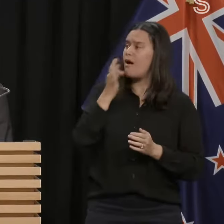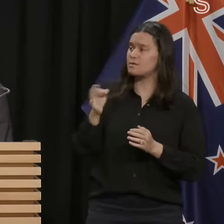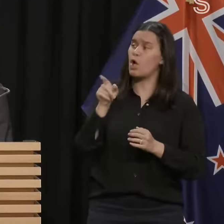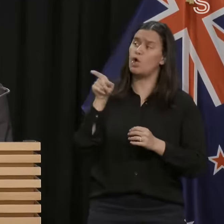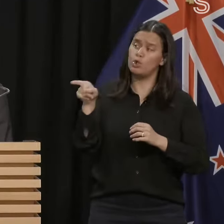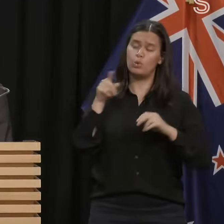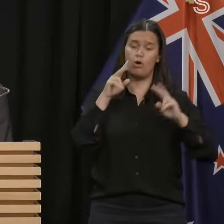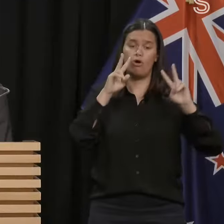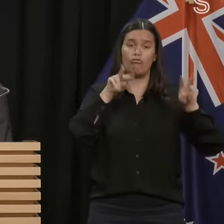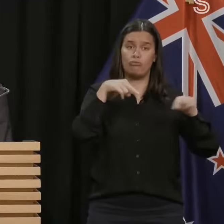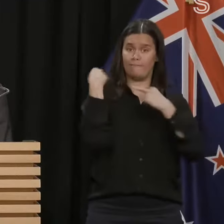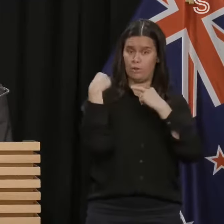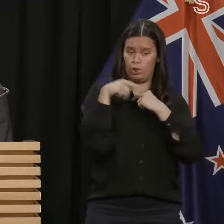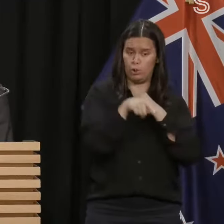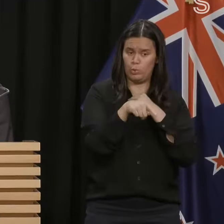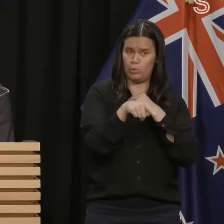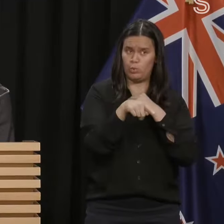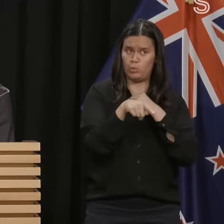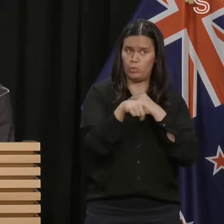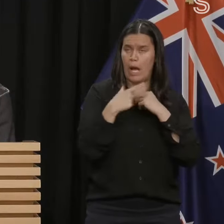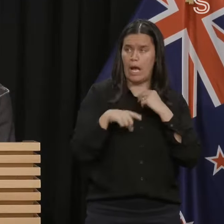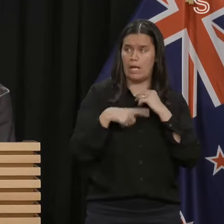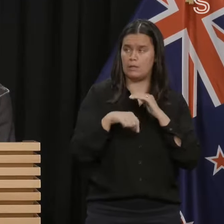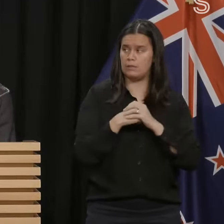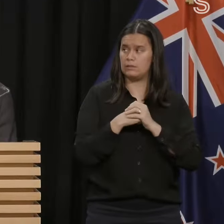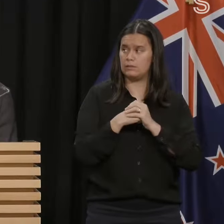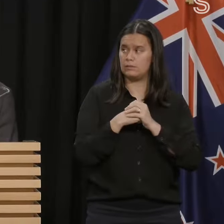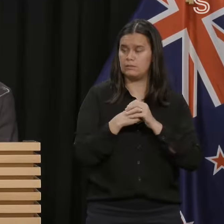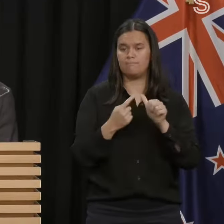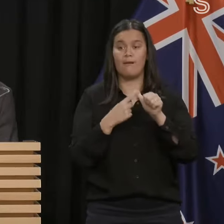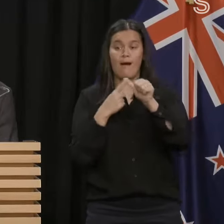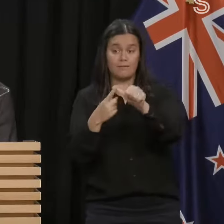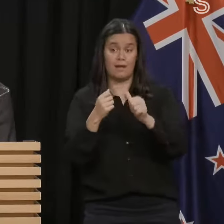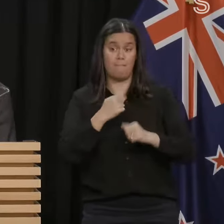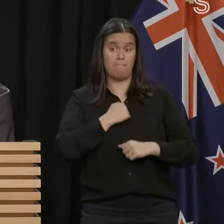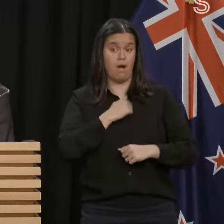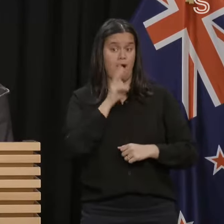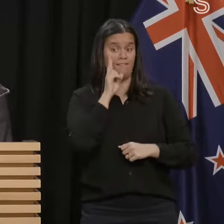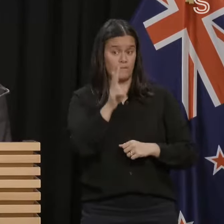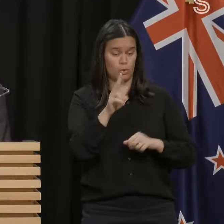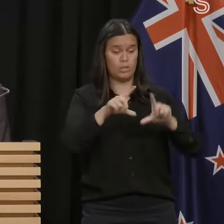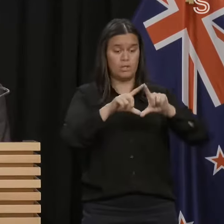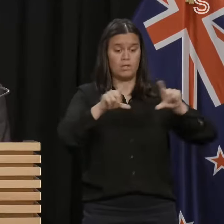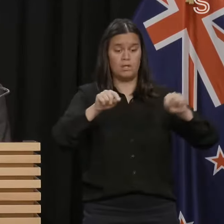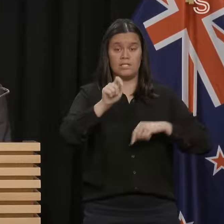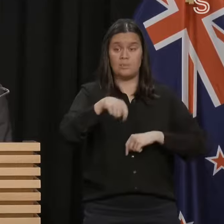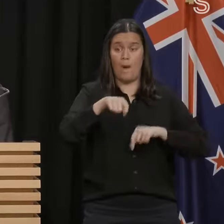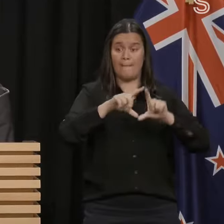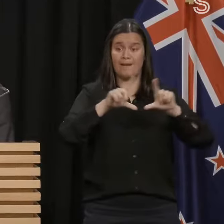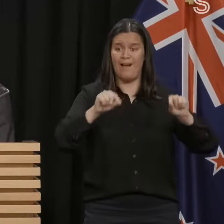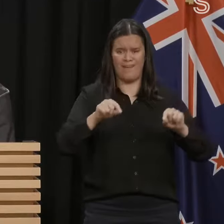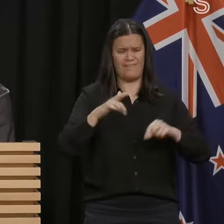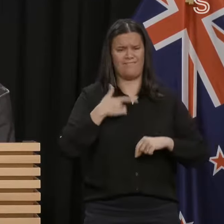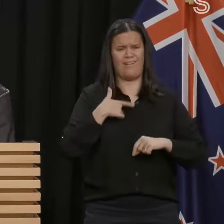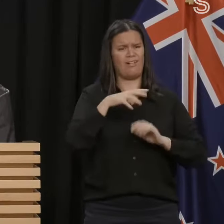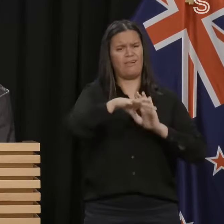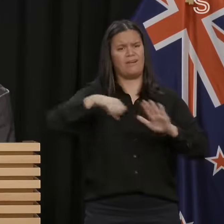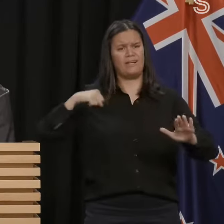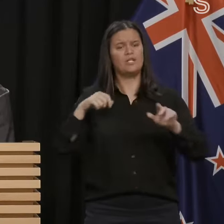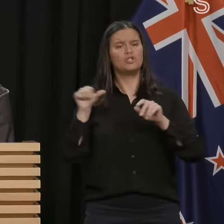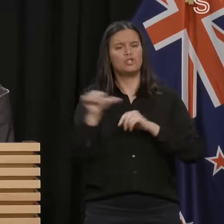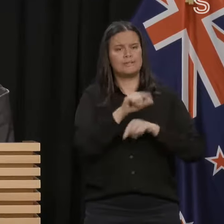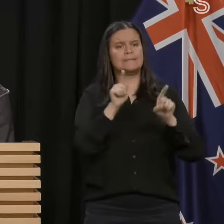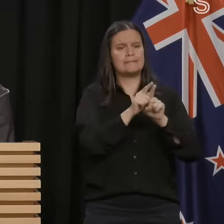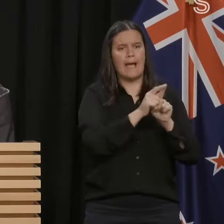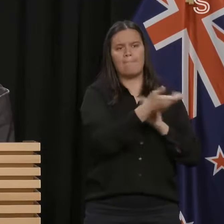a review. What's the point of these then? That's a very good question. I mean, my view is that they can come through security the same as everybody else does. Just ahead